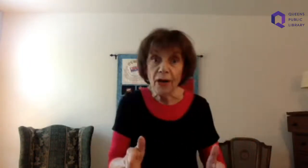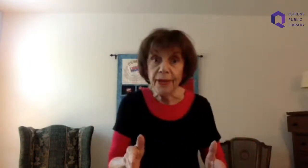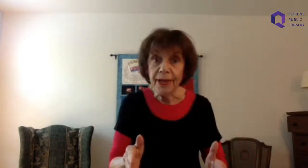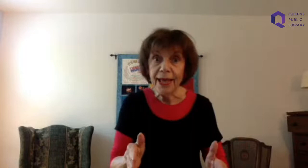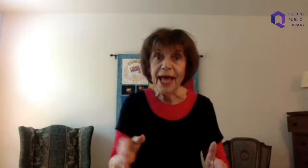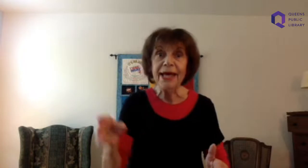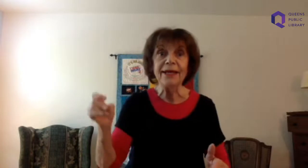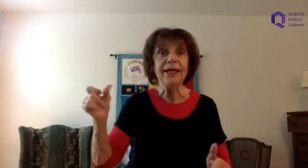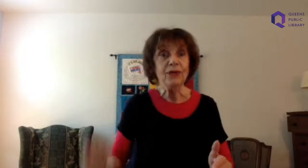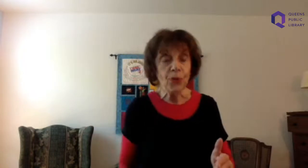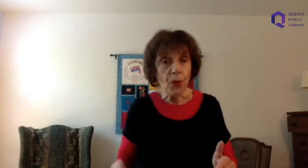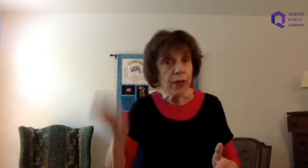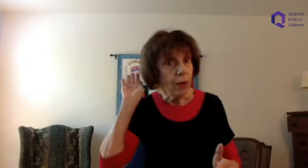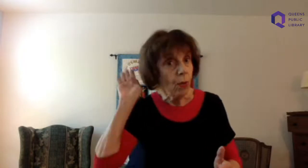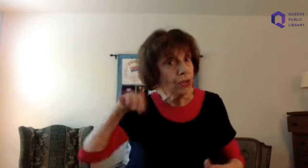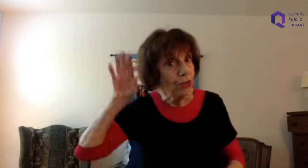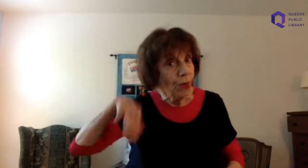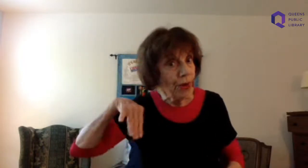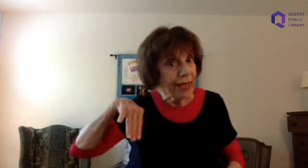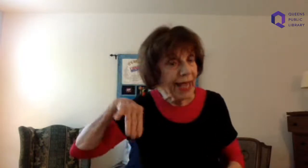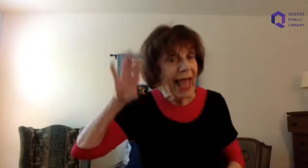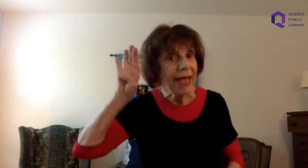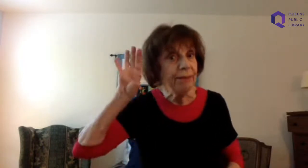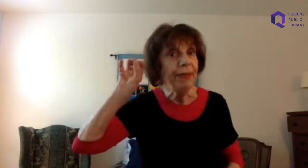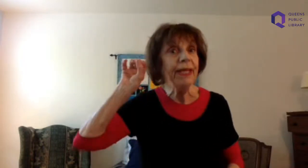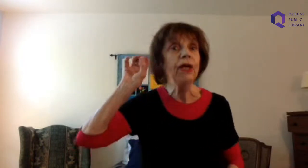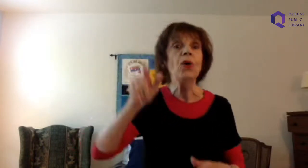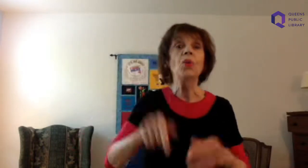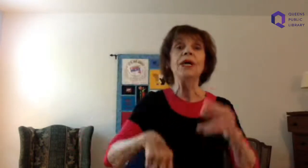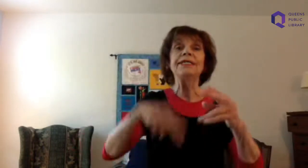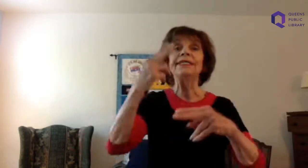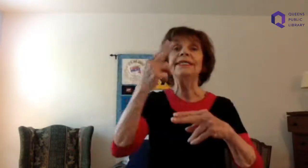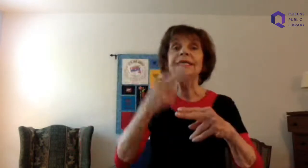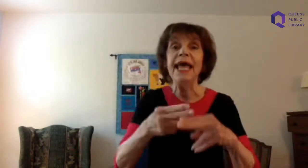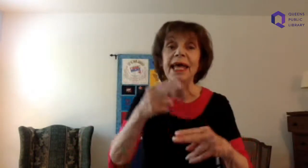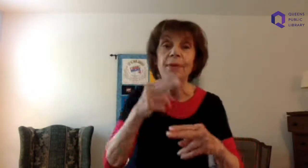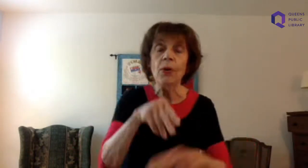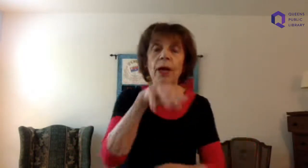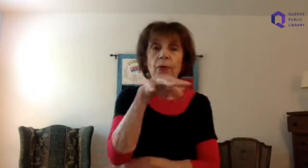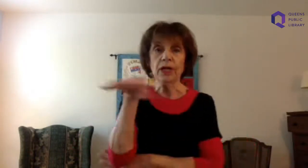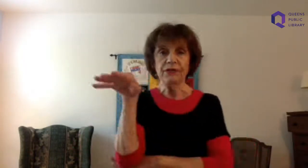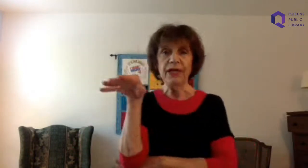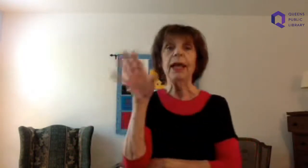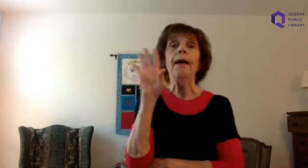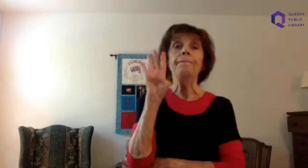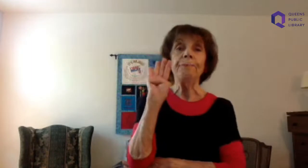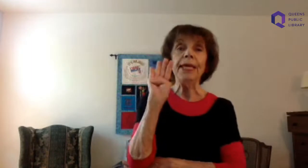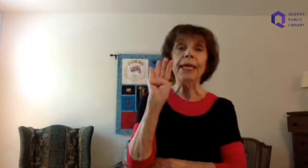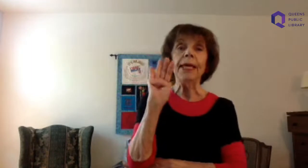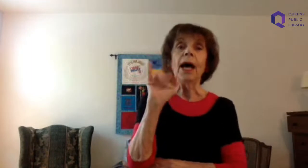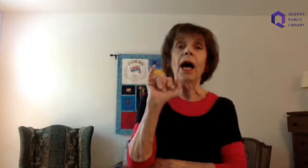farmer, had a dog or dog. And Bingo was his name. Oh, we're going to sing it.